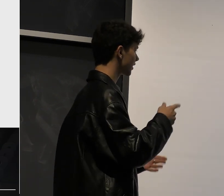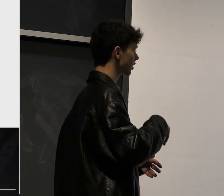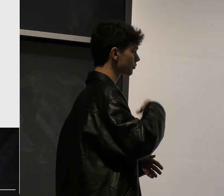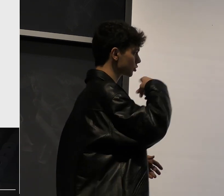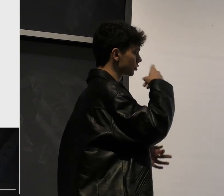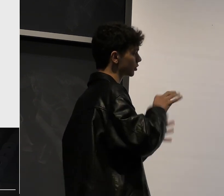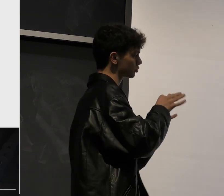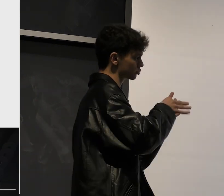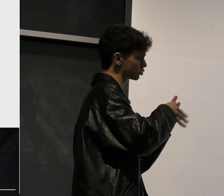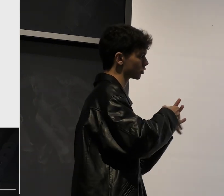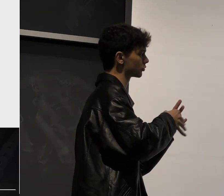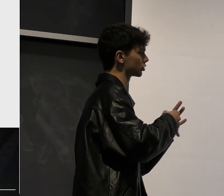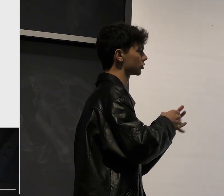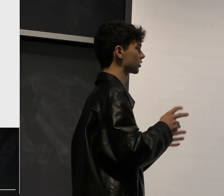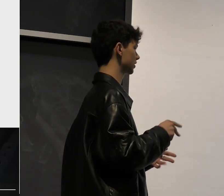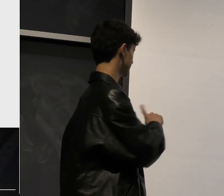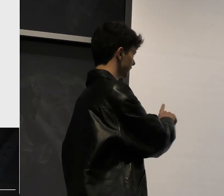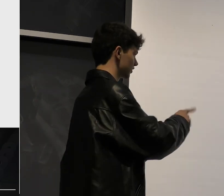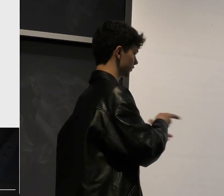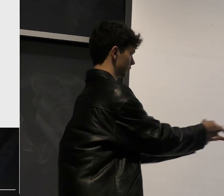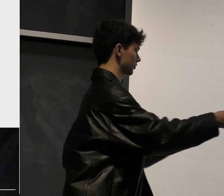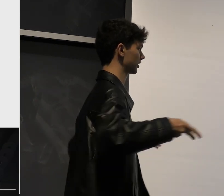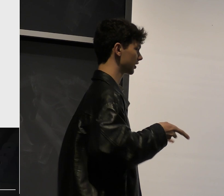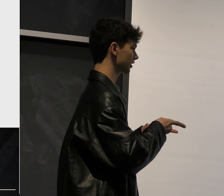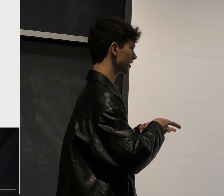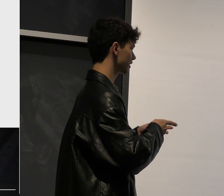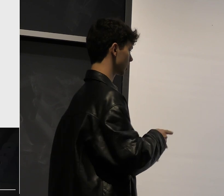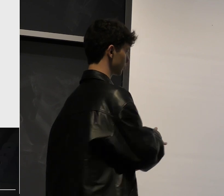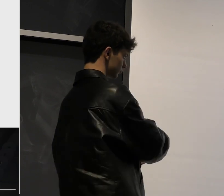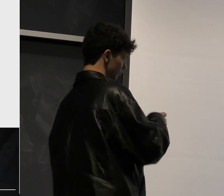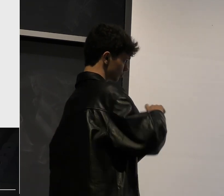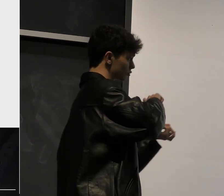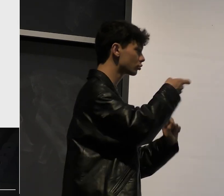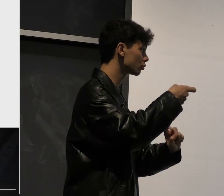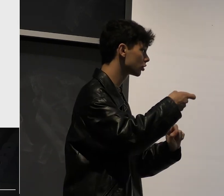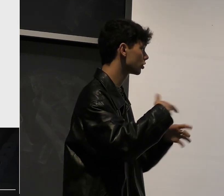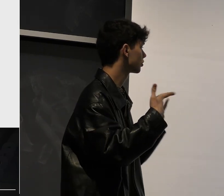and then hearing interpreters? You see them in different places.